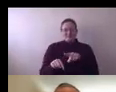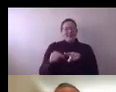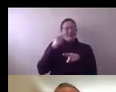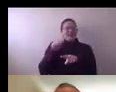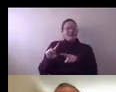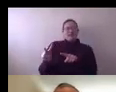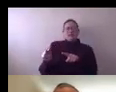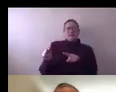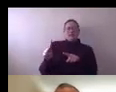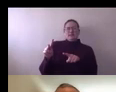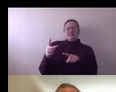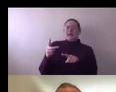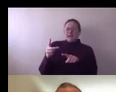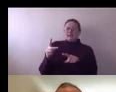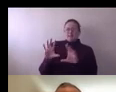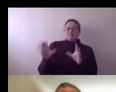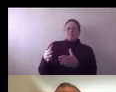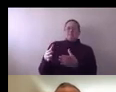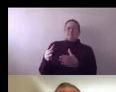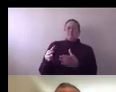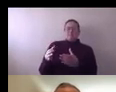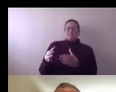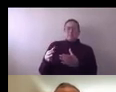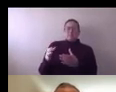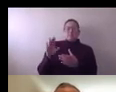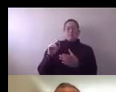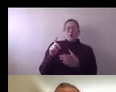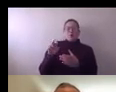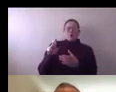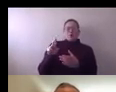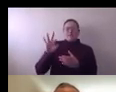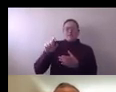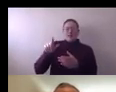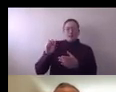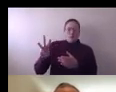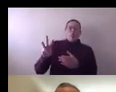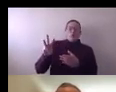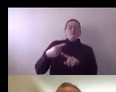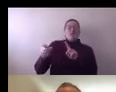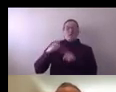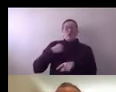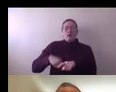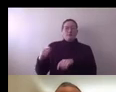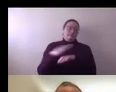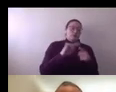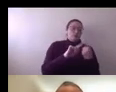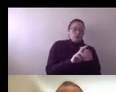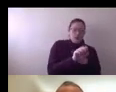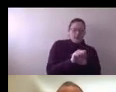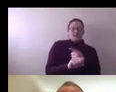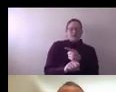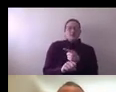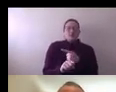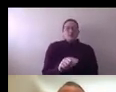second cohort of Boxer fellows who were sent from China to the US. So they included Zhu Kezhen,